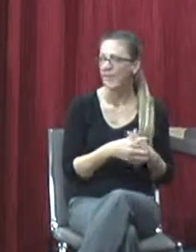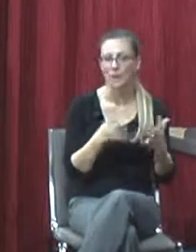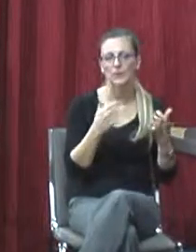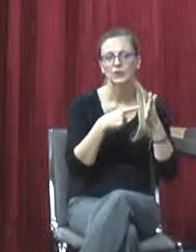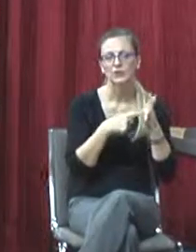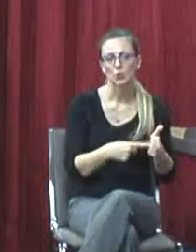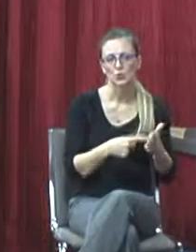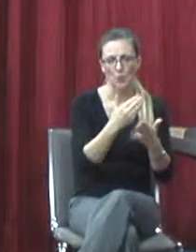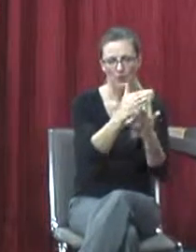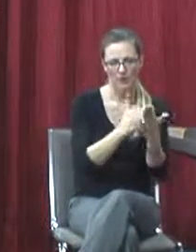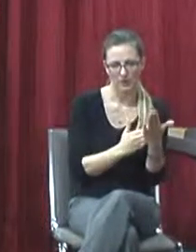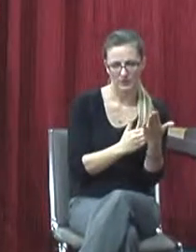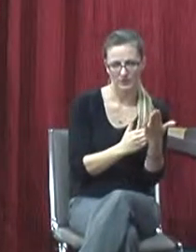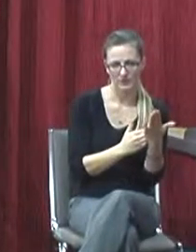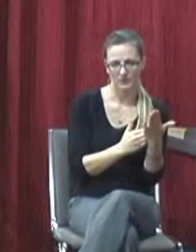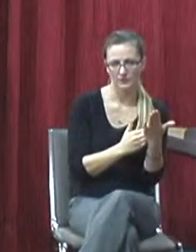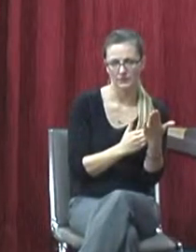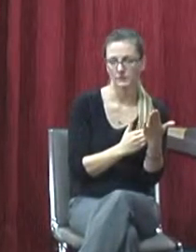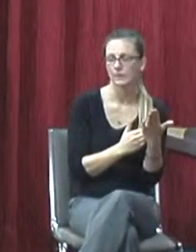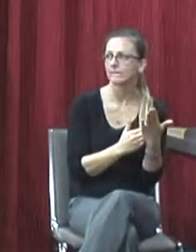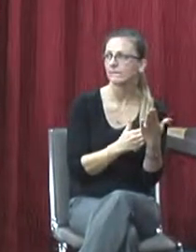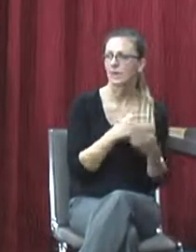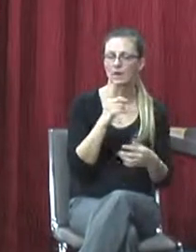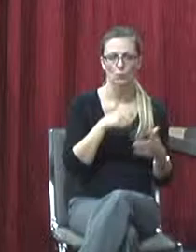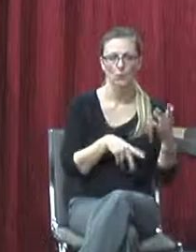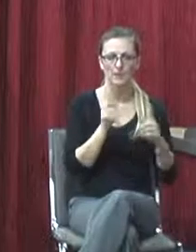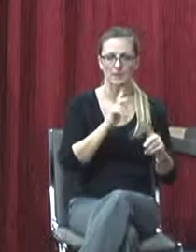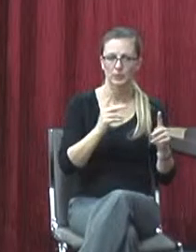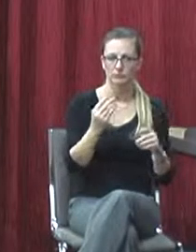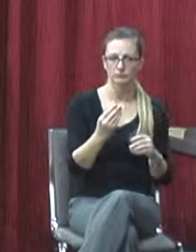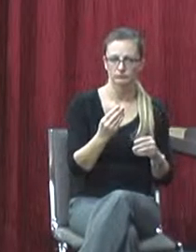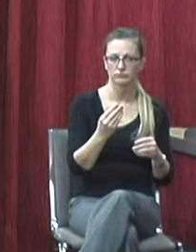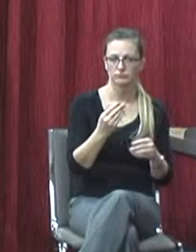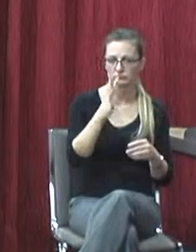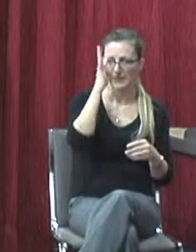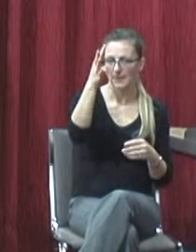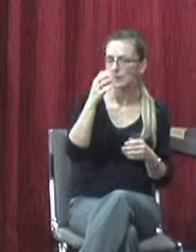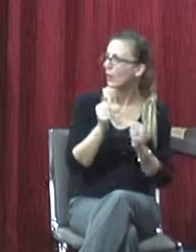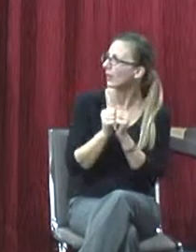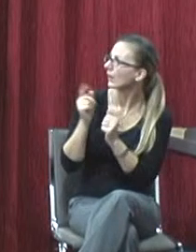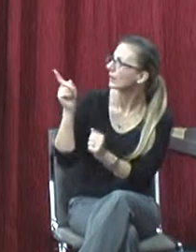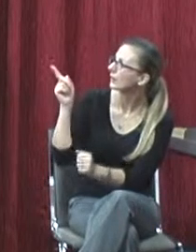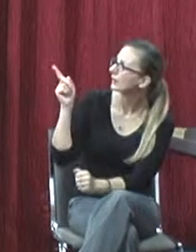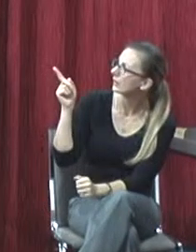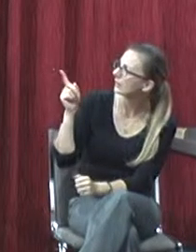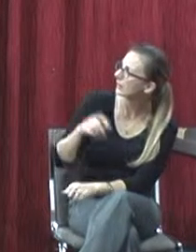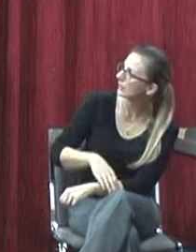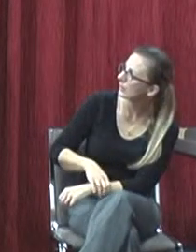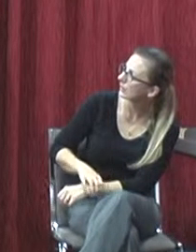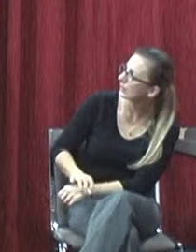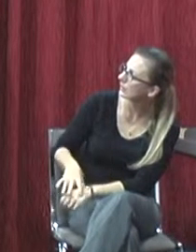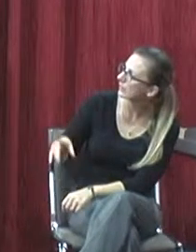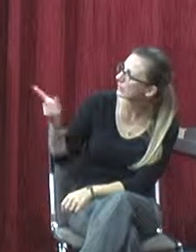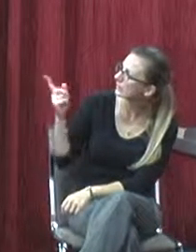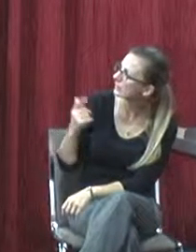you a list of when I've done this before, what people came up with. So let's see the next slide there.